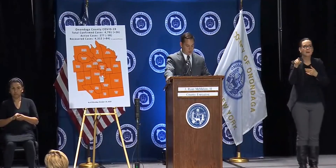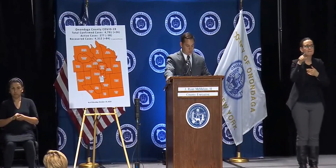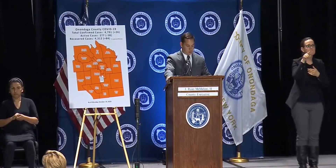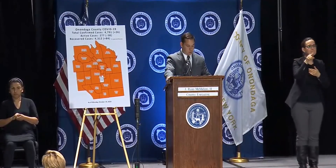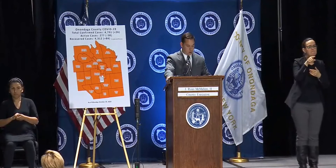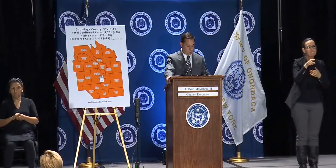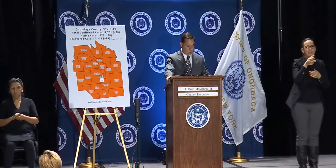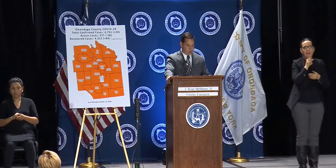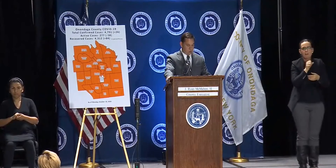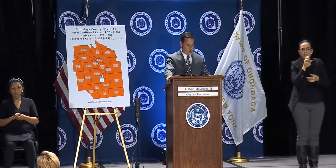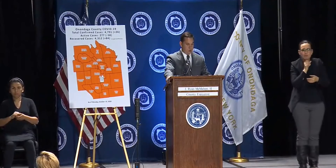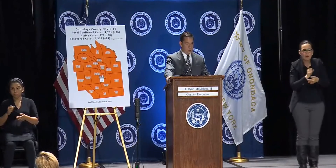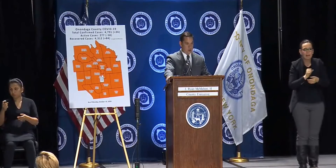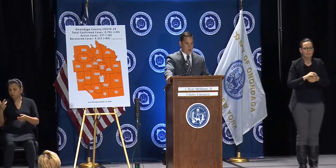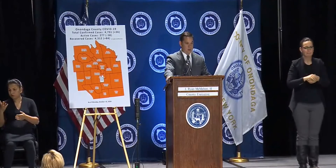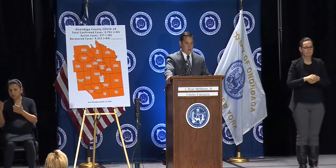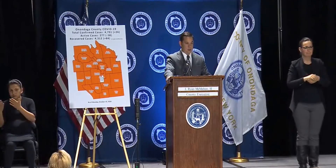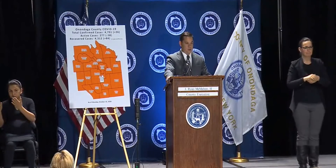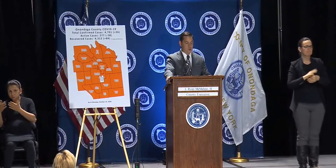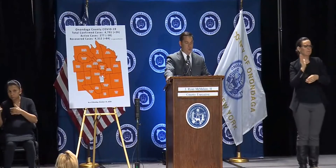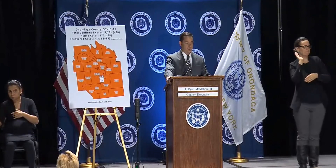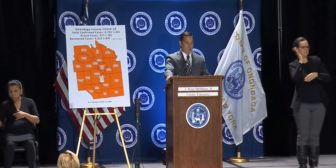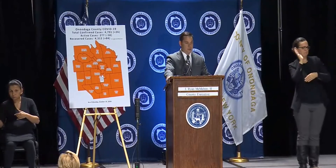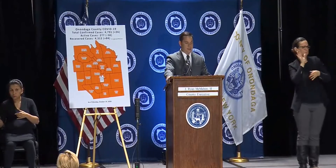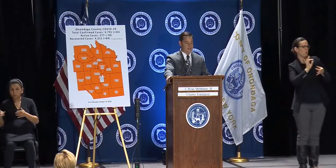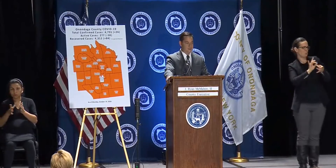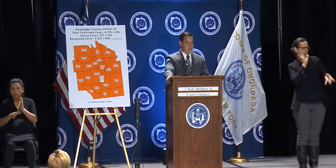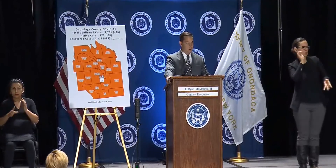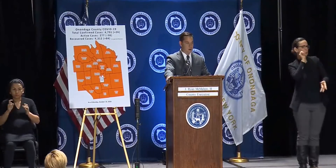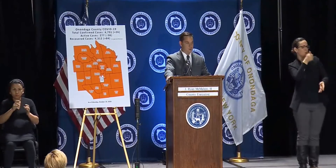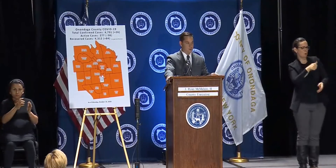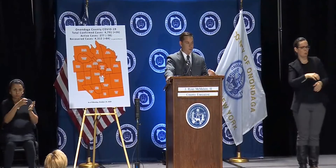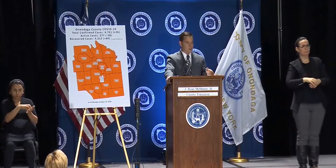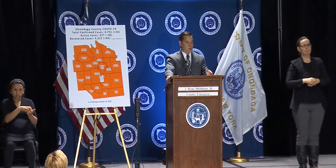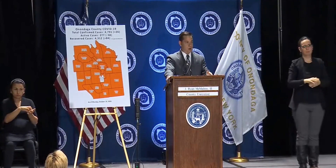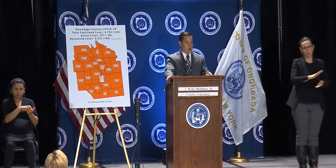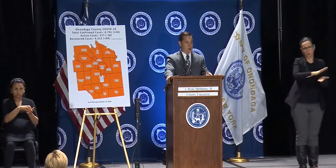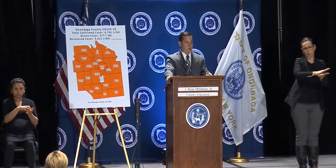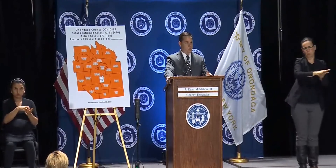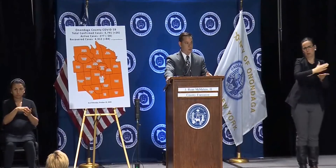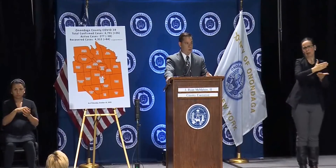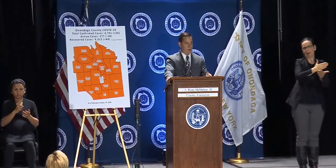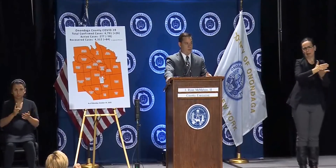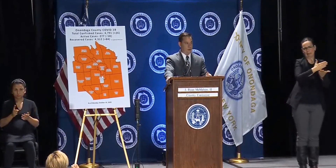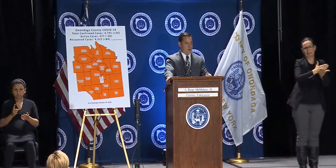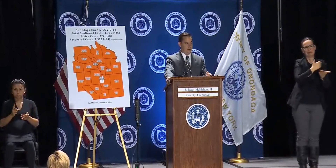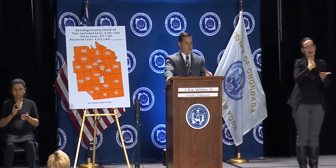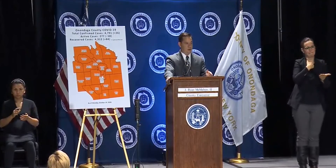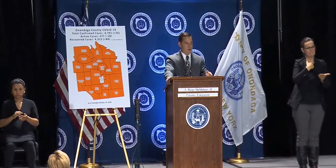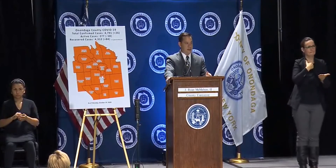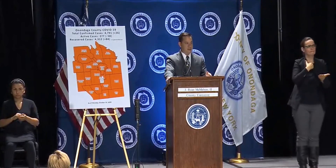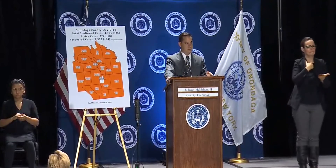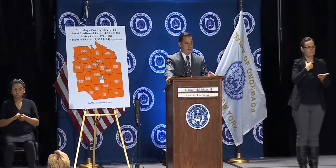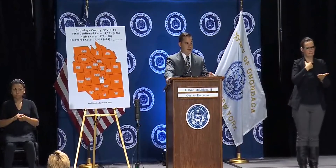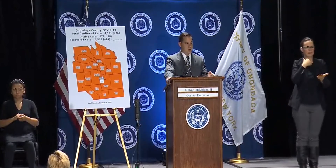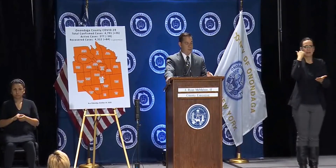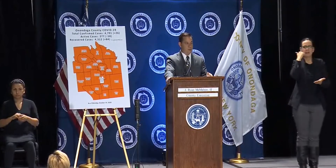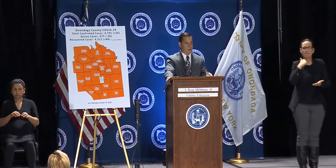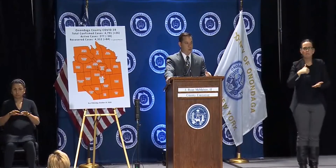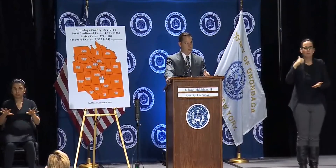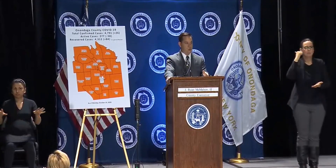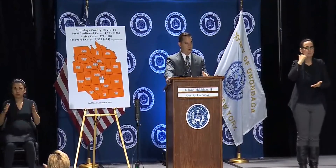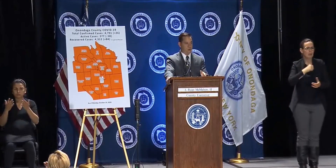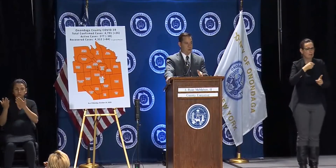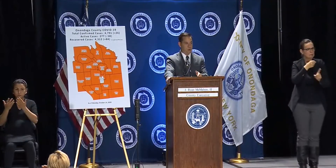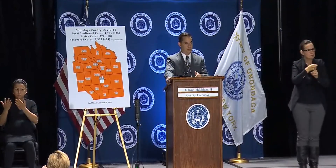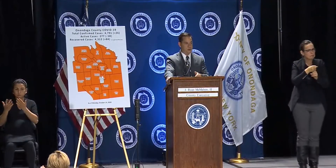releasing tomorrow a school list of, every day, of the cases that happen